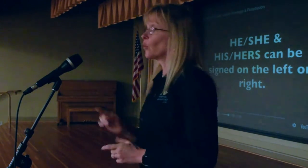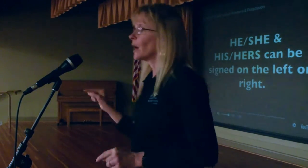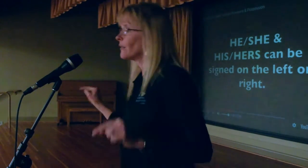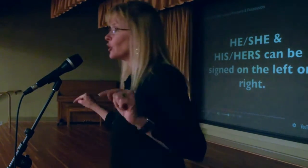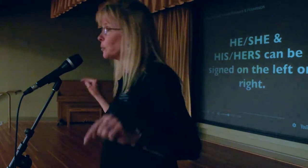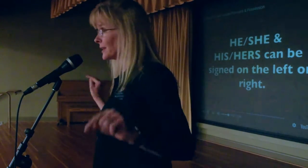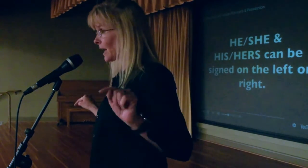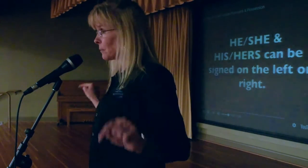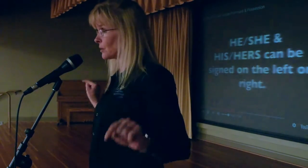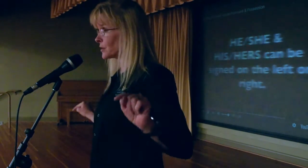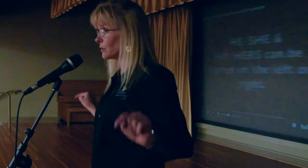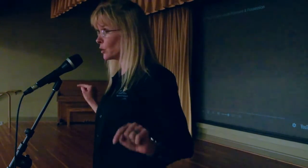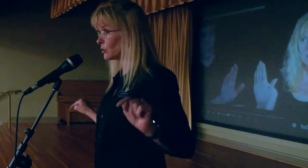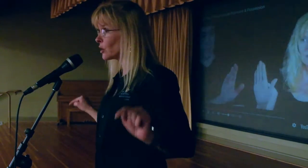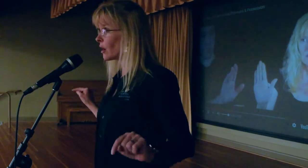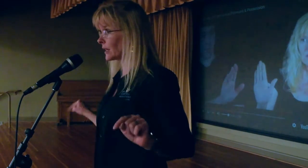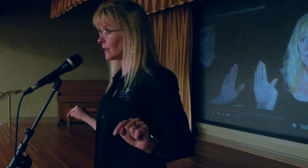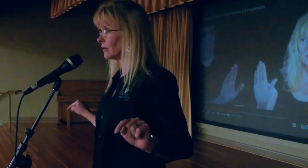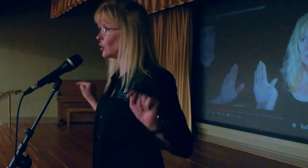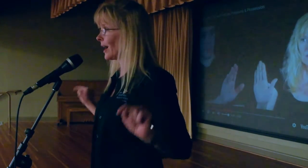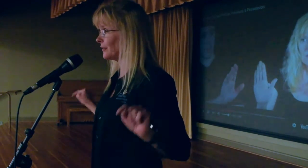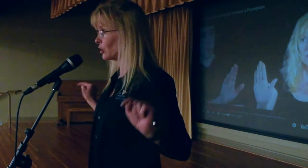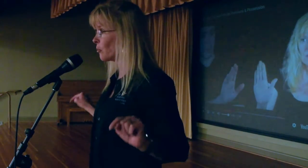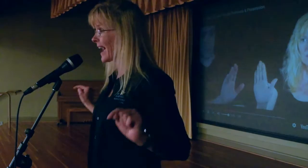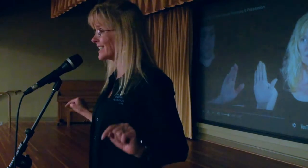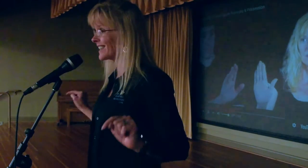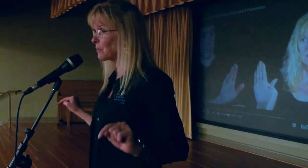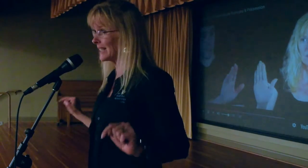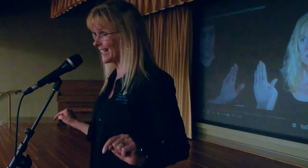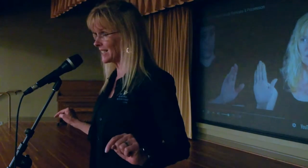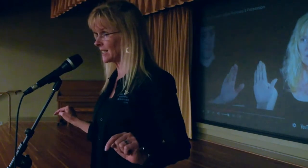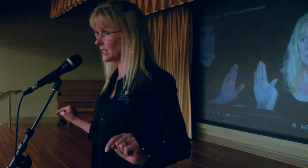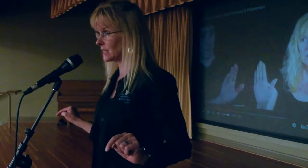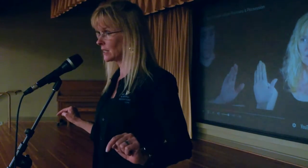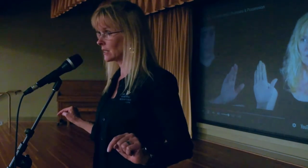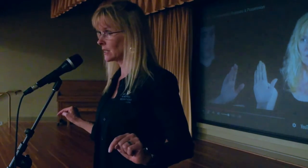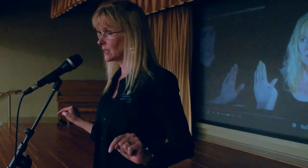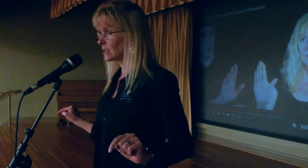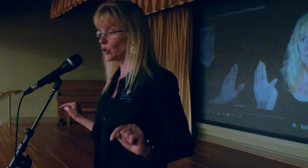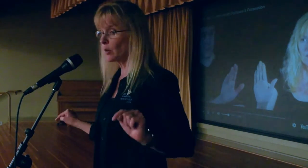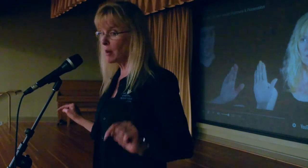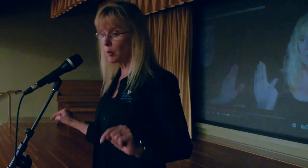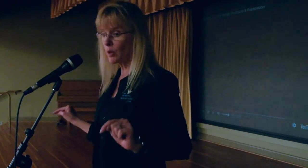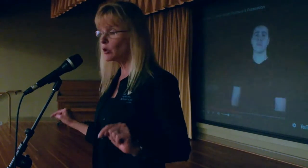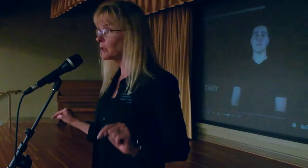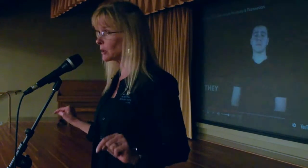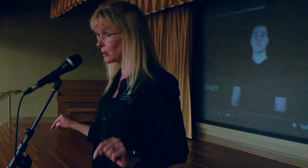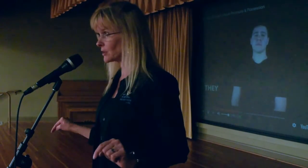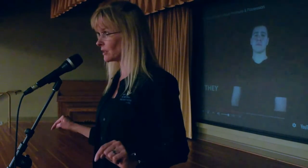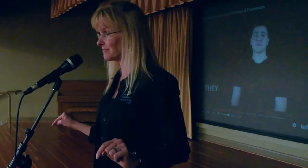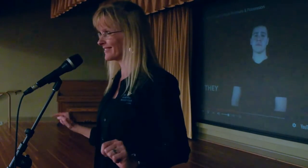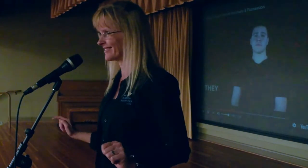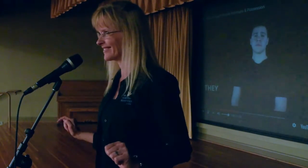Wherever you put that person when you're talking, you have to go back to that place. So remember where you put the person.